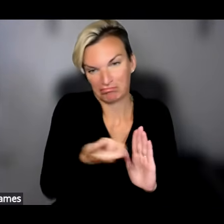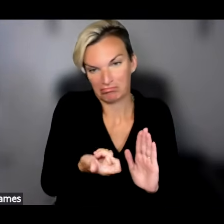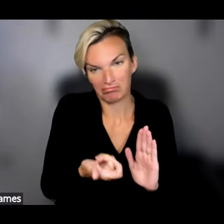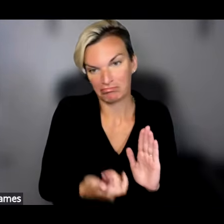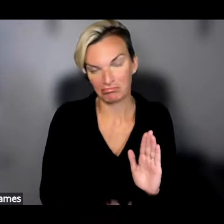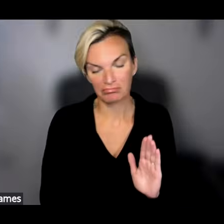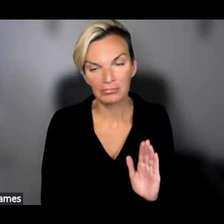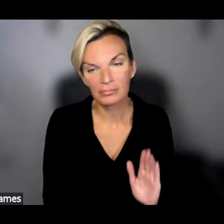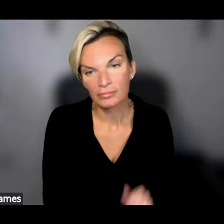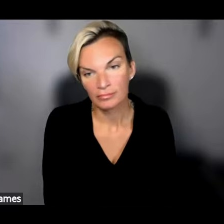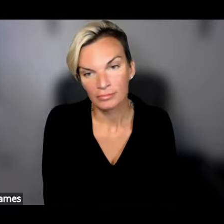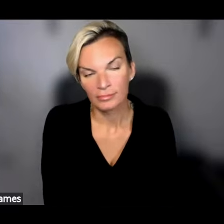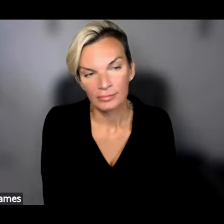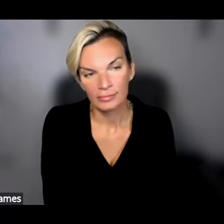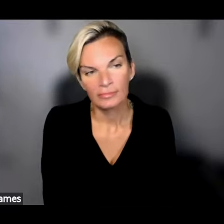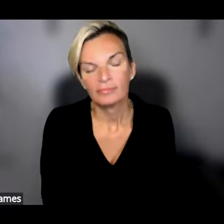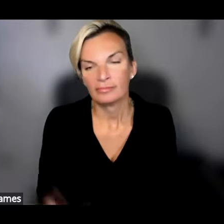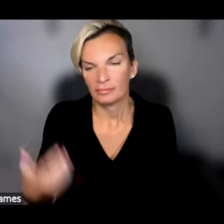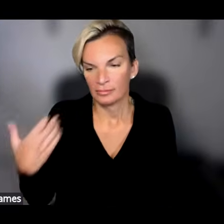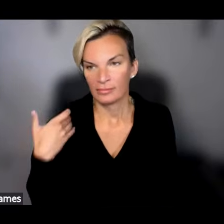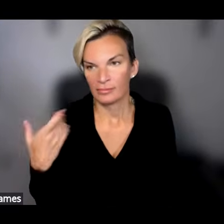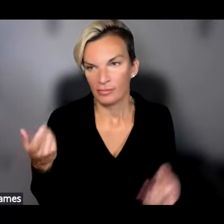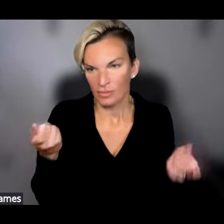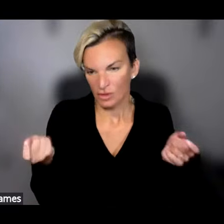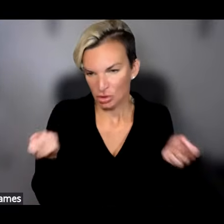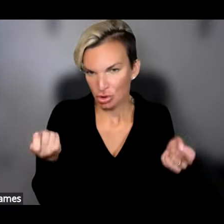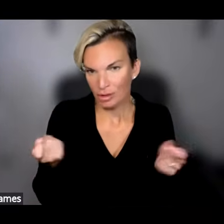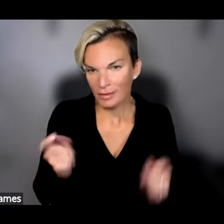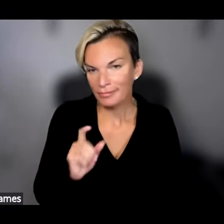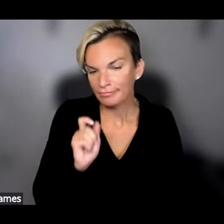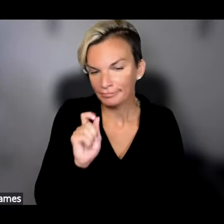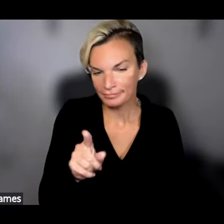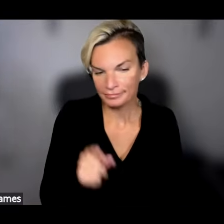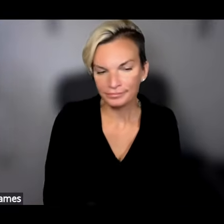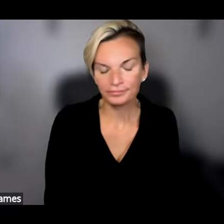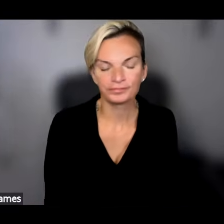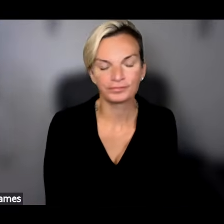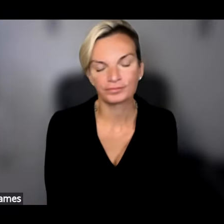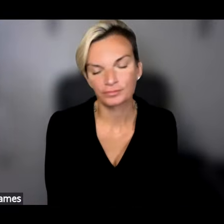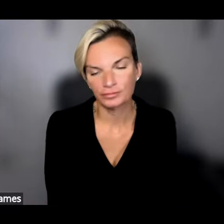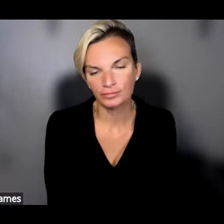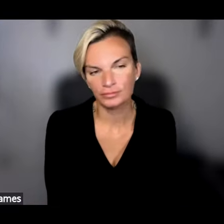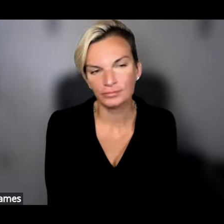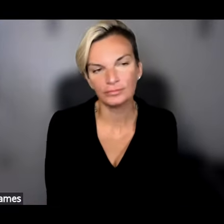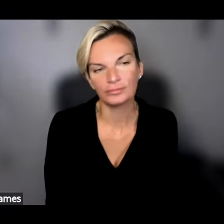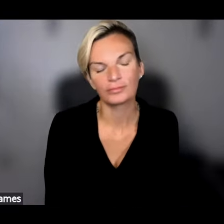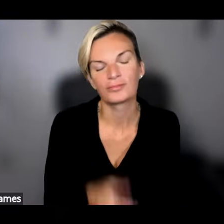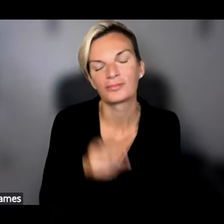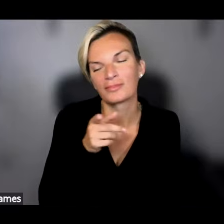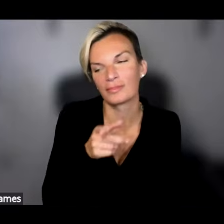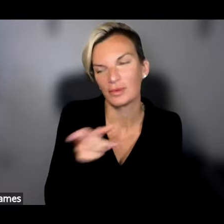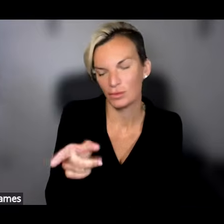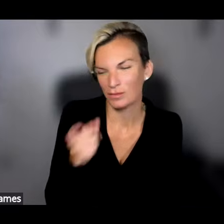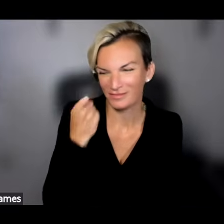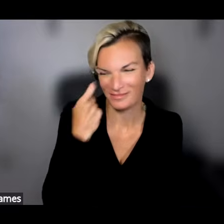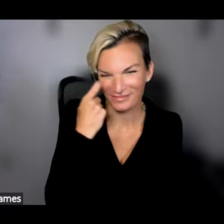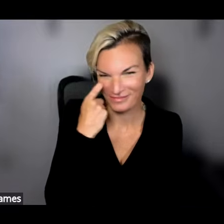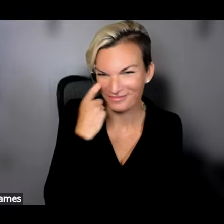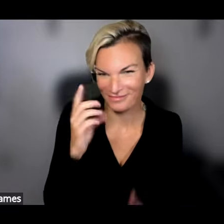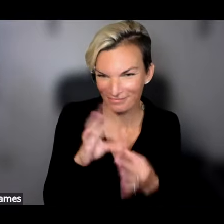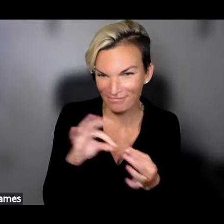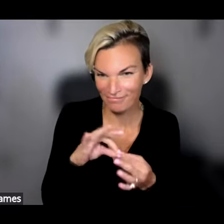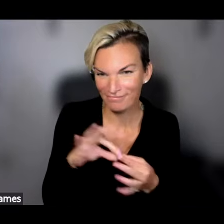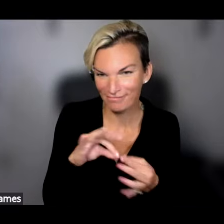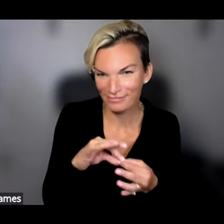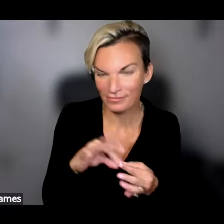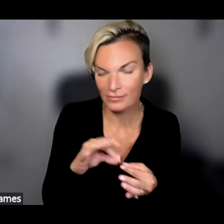Mr. Brady, just a question for you as we're working Yes, through the caption. And you referenced this a few minutes ago. Mhm. In terms of the